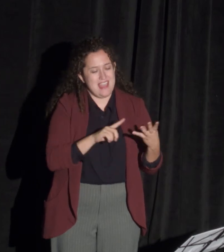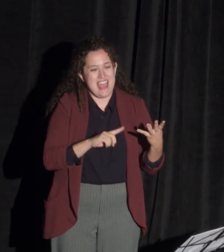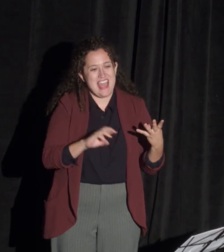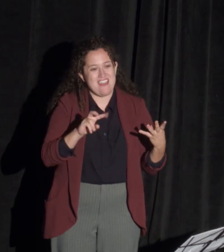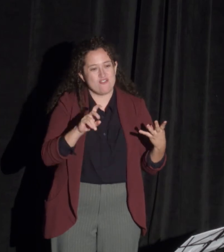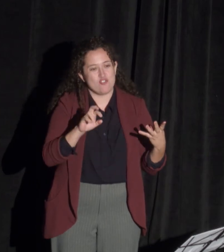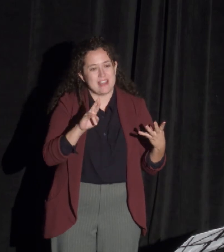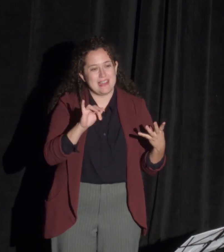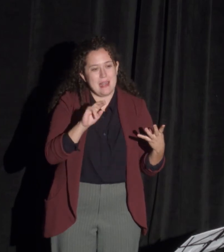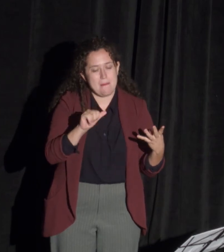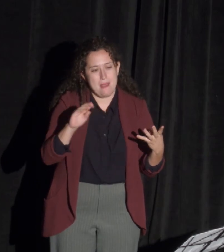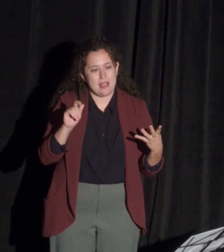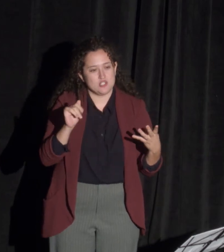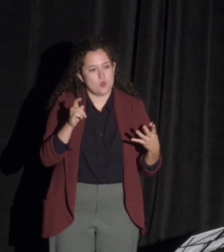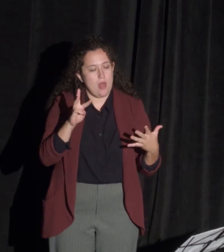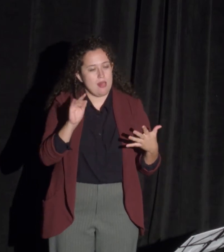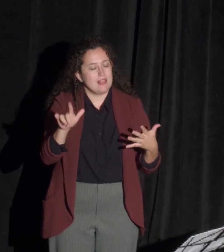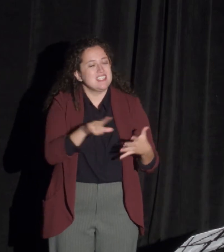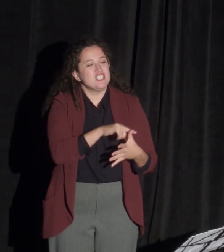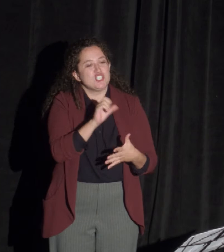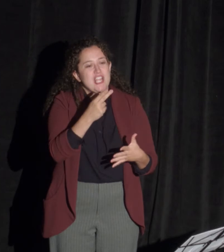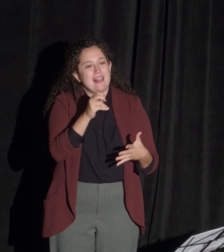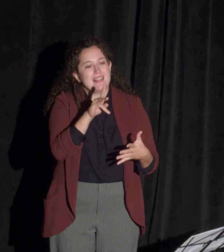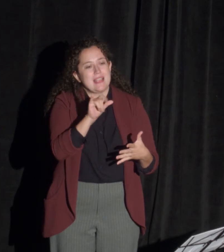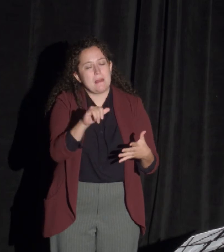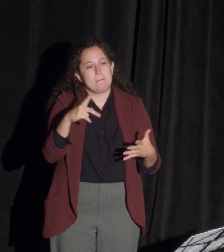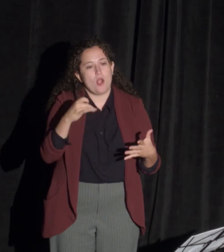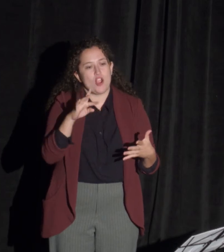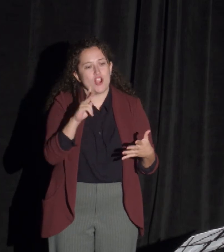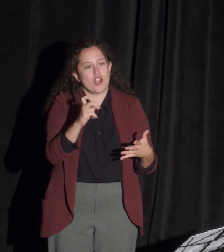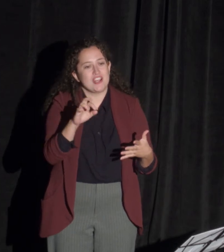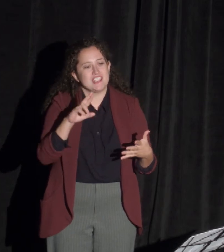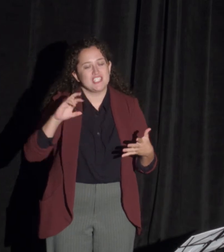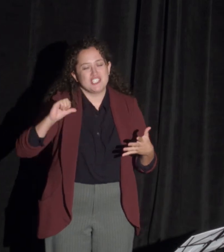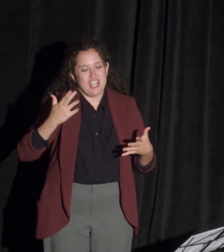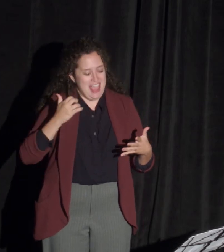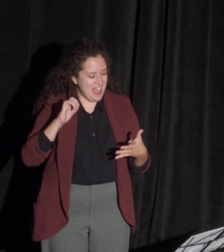Parker Chan, Shiran J. Zhao. And the winner is